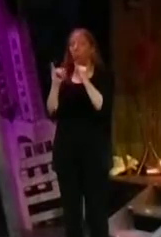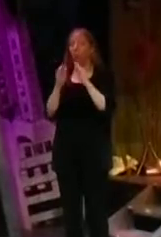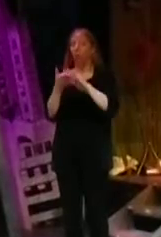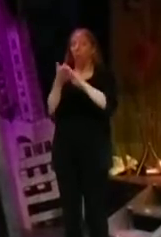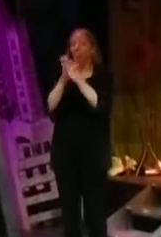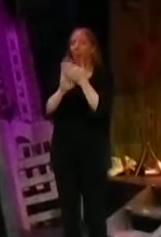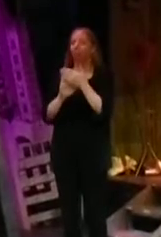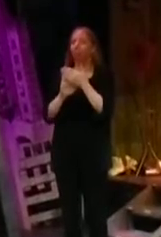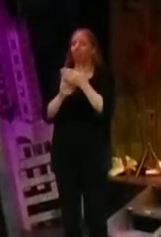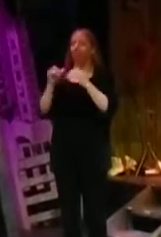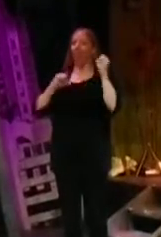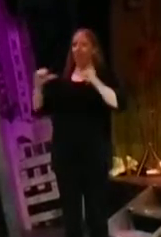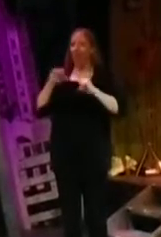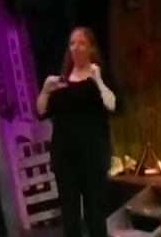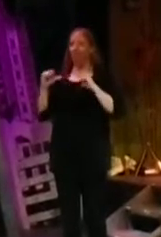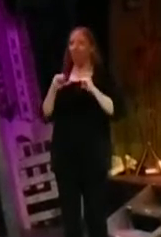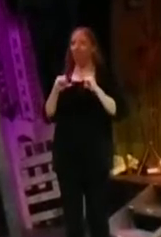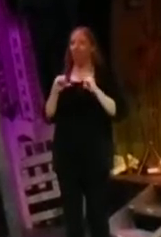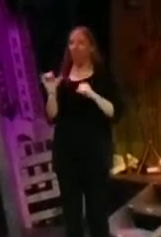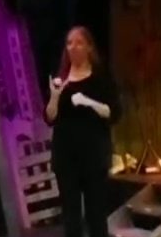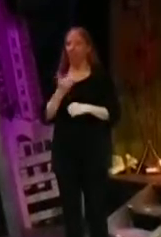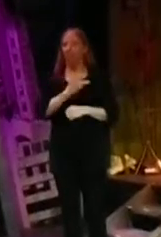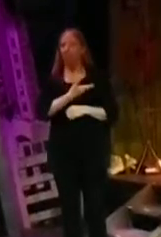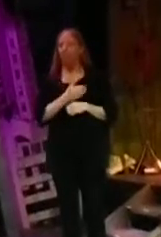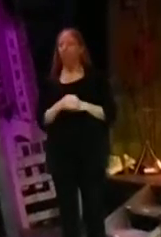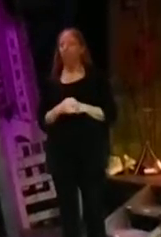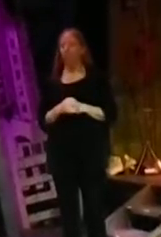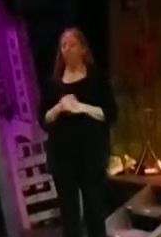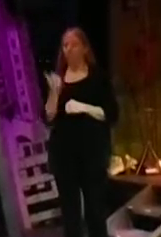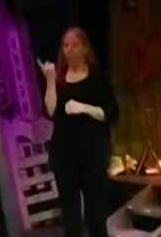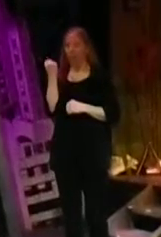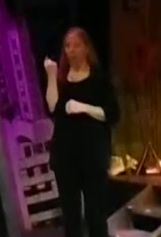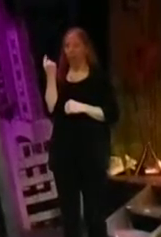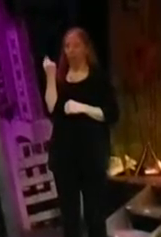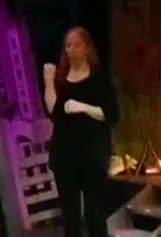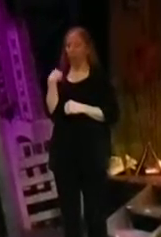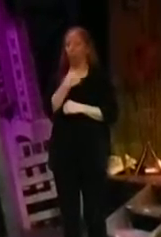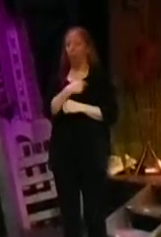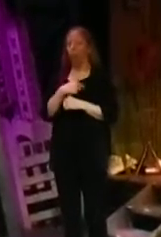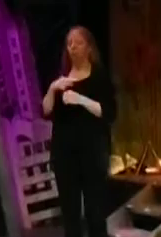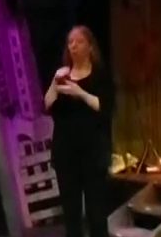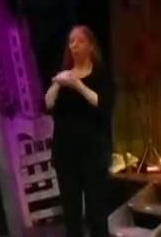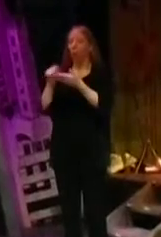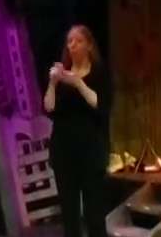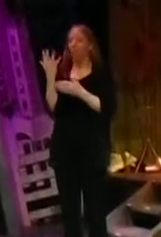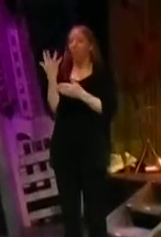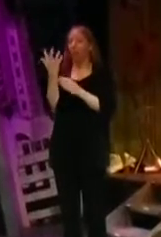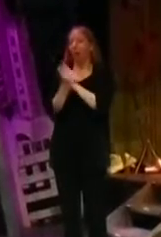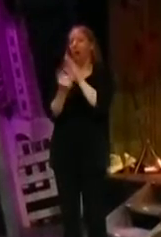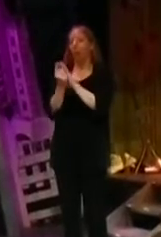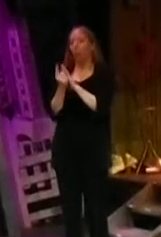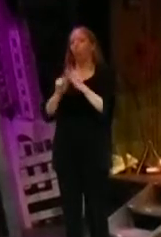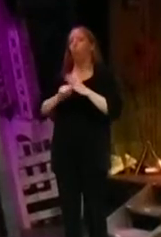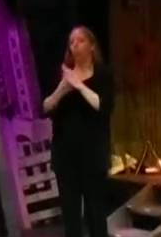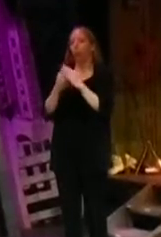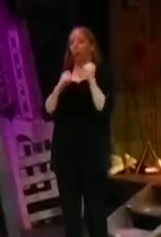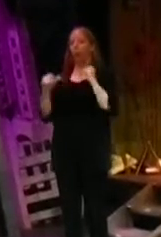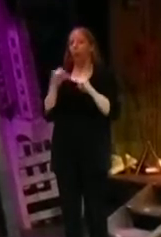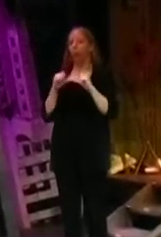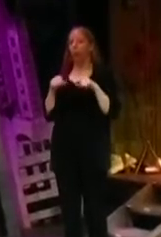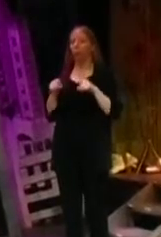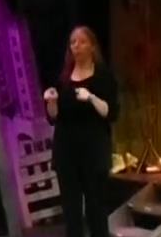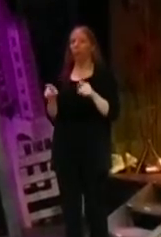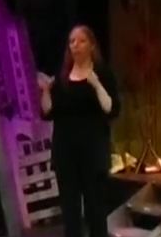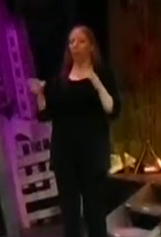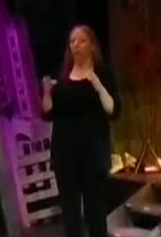theater. Last year alone, we wrote 5 hours of original theater in a period of 6 months in